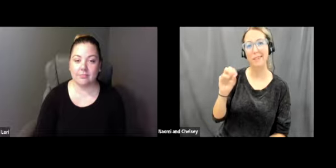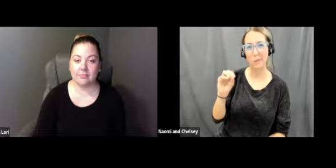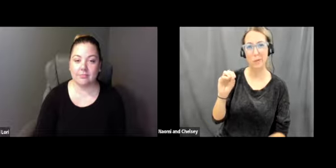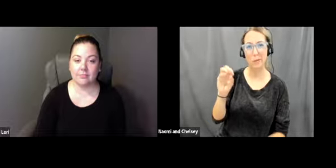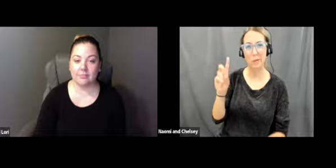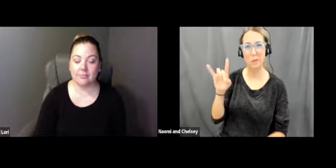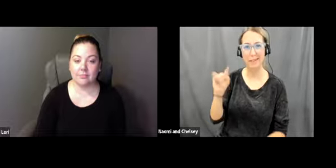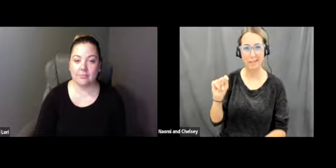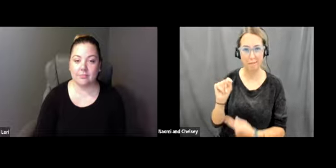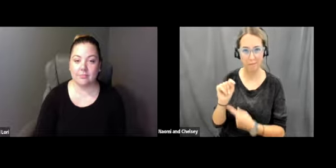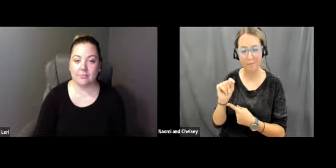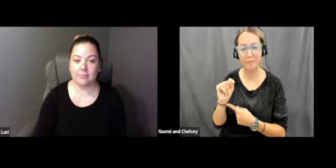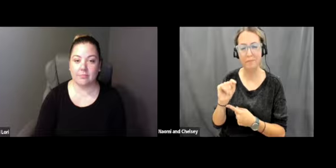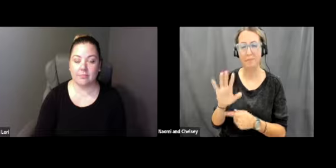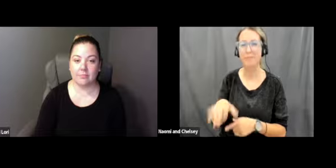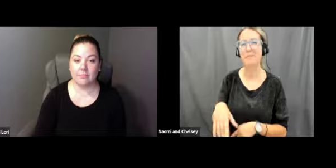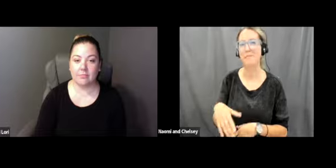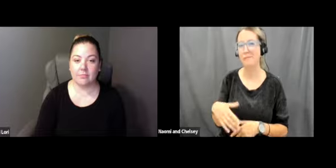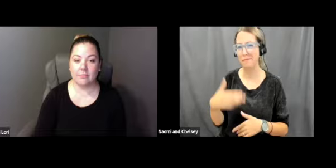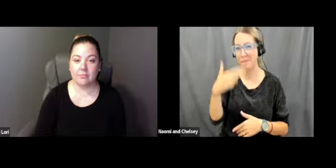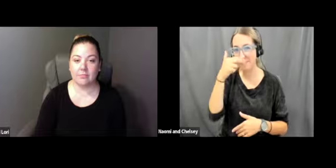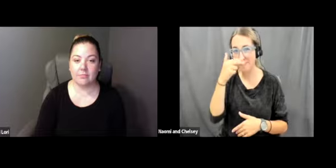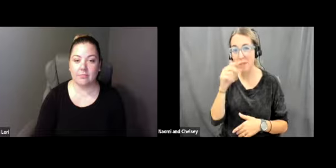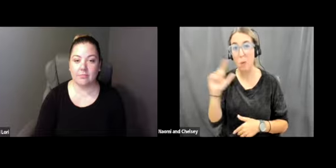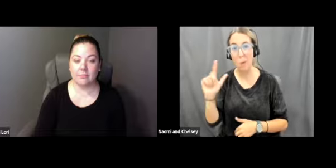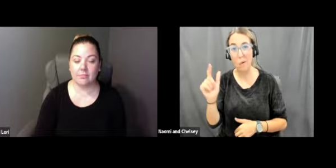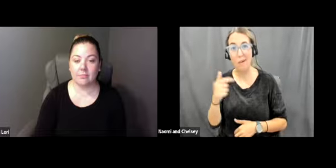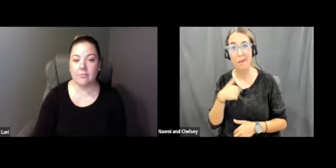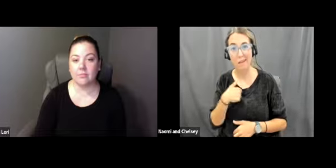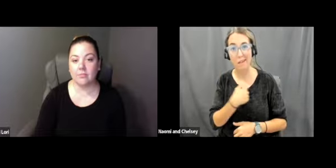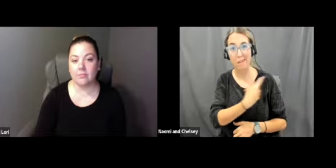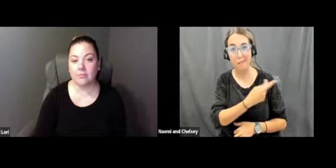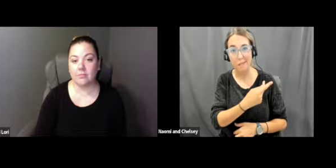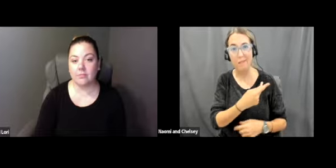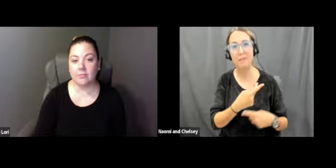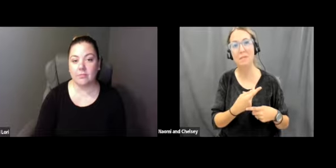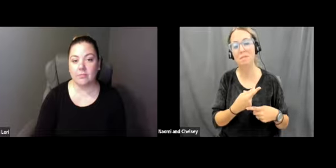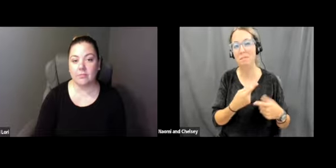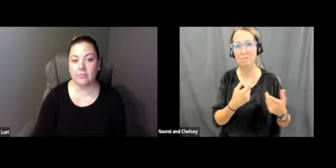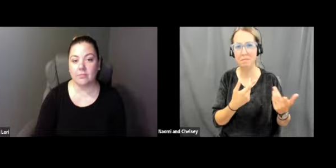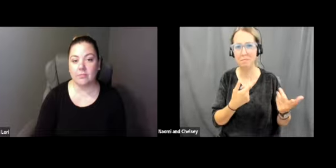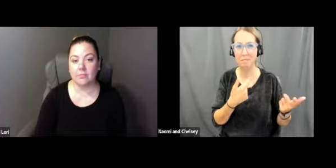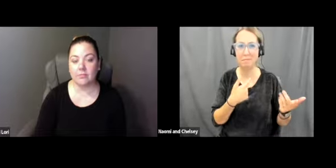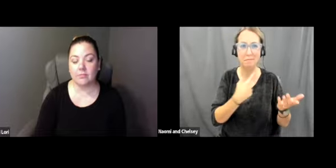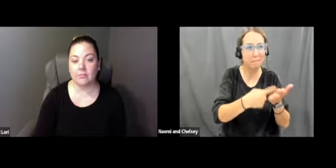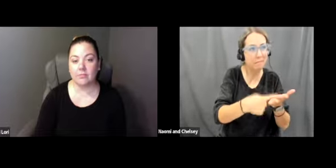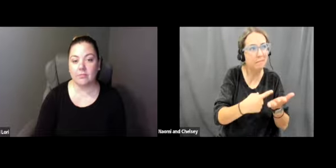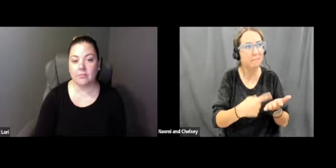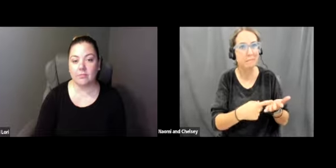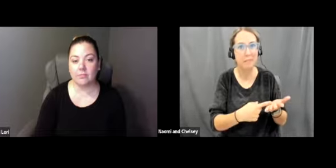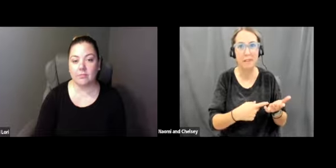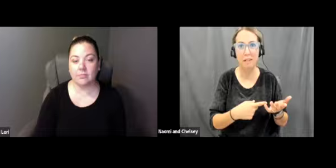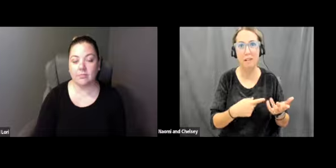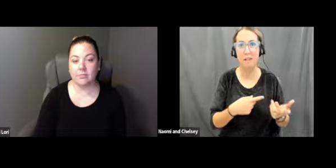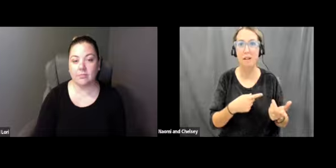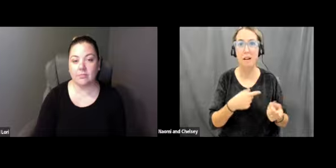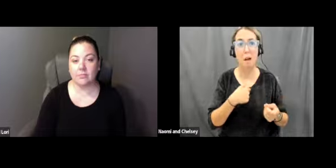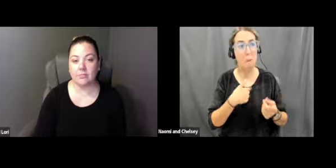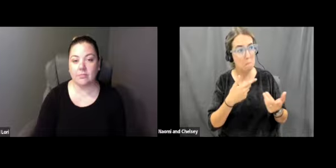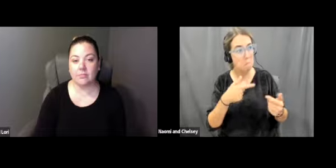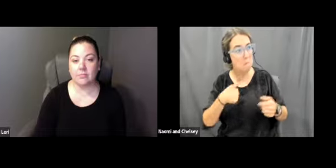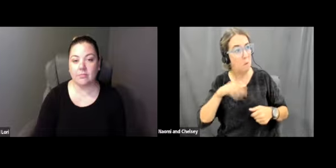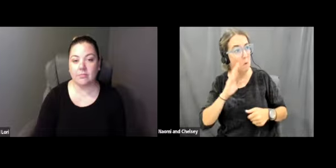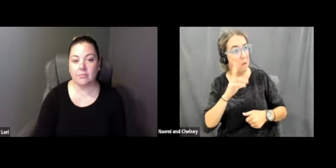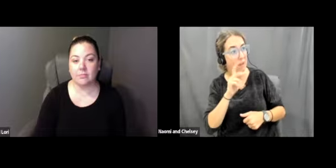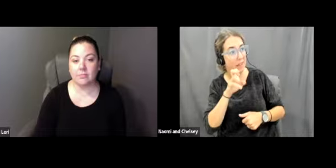talk often, and this was right around the time when she was starting to get into intuitive eating, and she started telling me, like, look, like, this is what intuitive eating